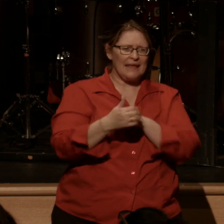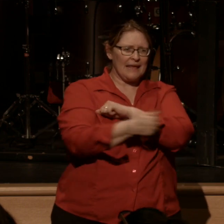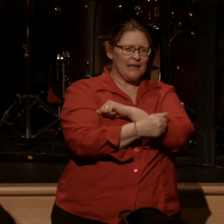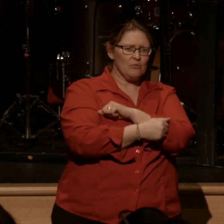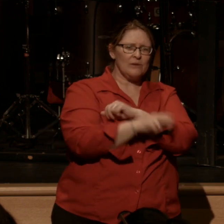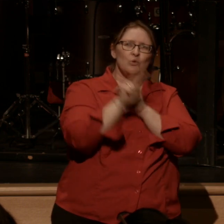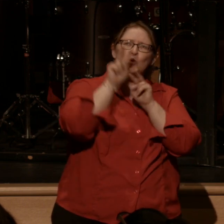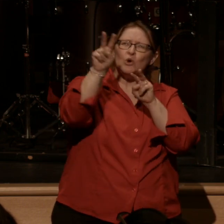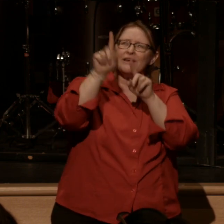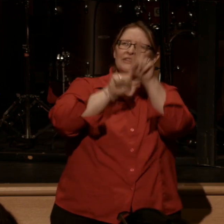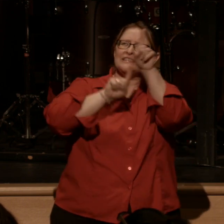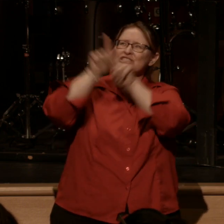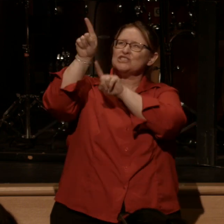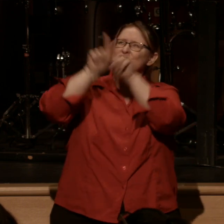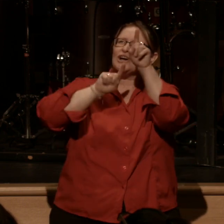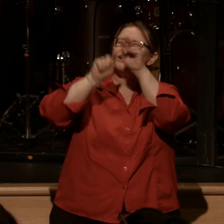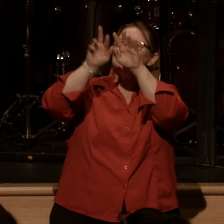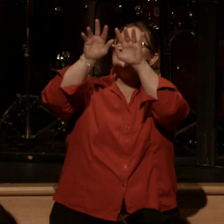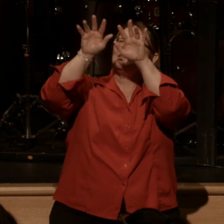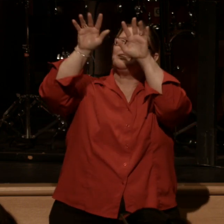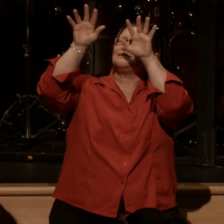Abraham, look at the stars in the sky.